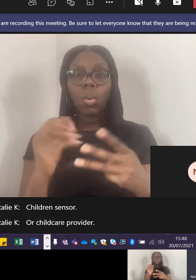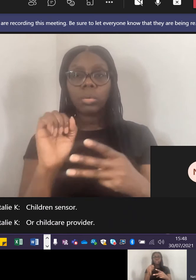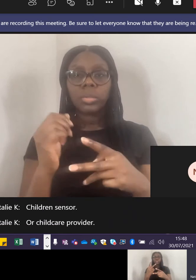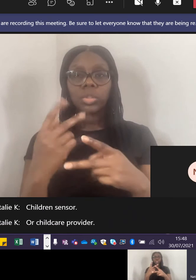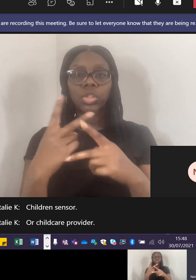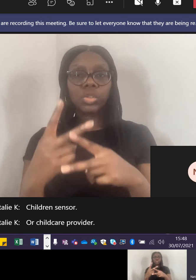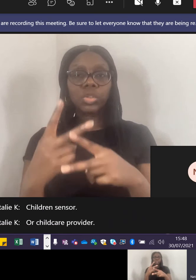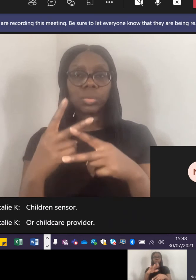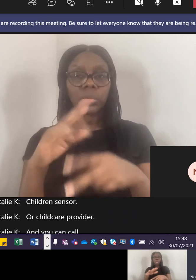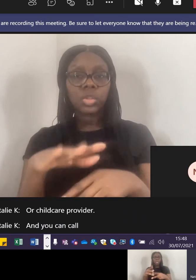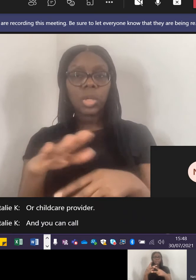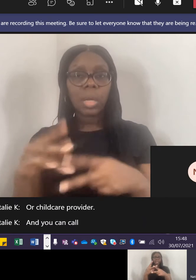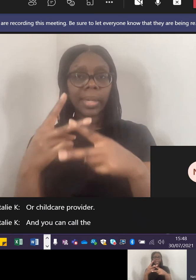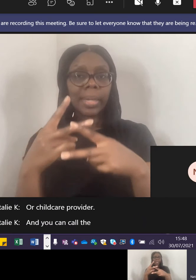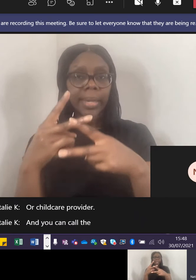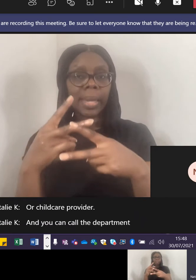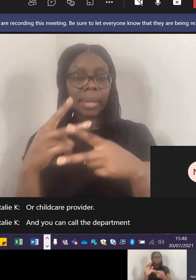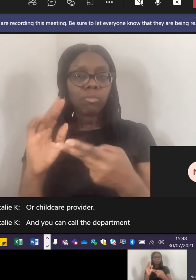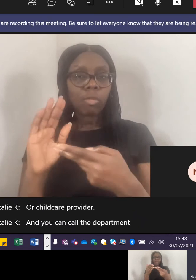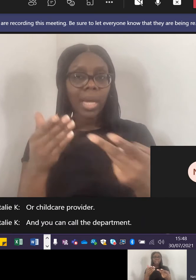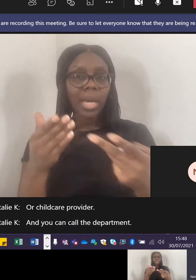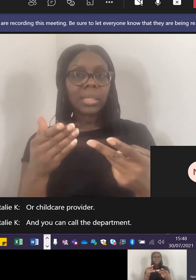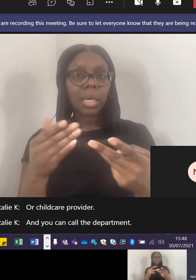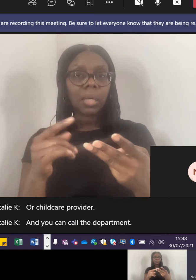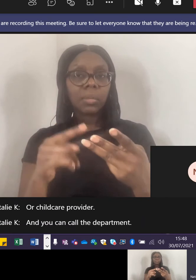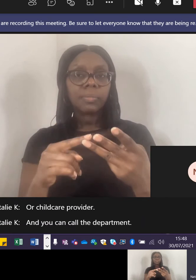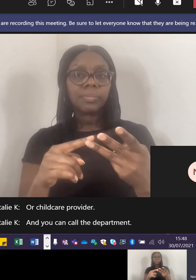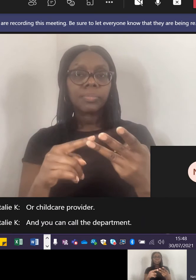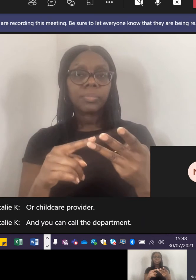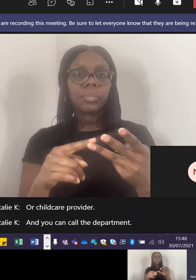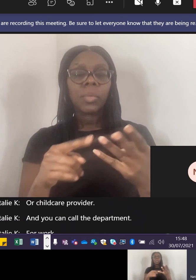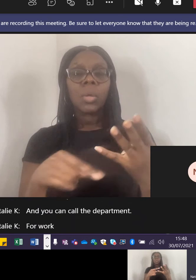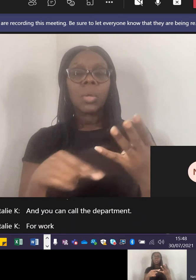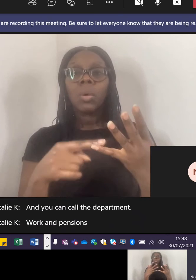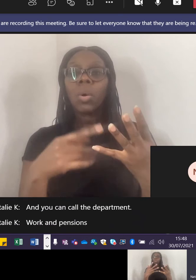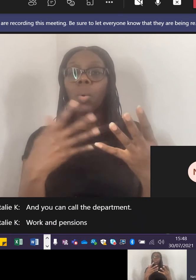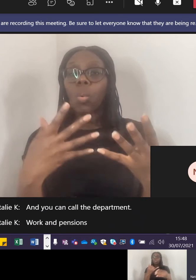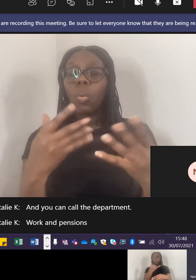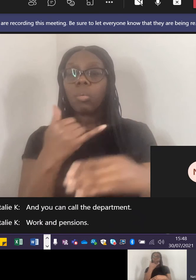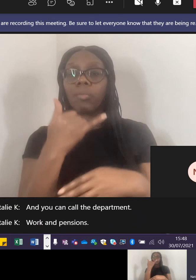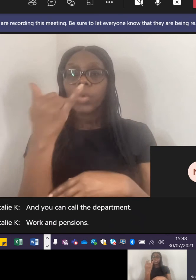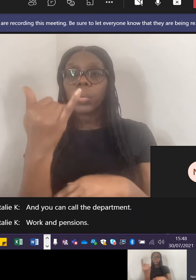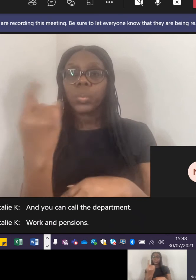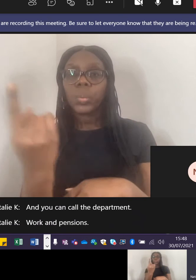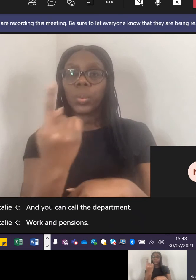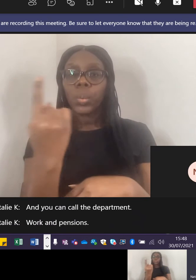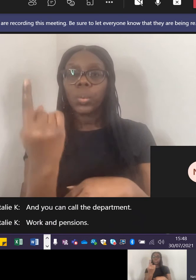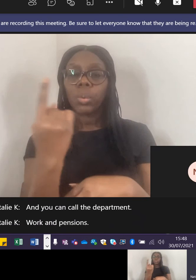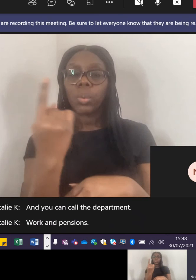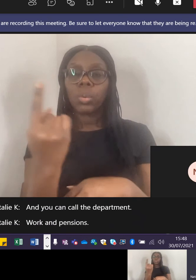And you can call the Department for Work and Pensions